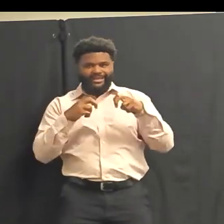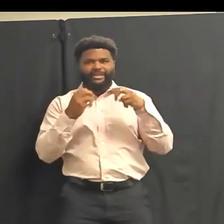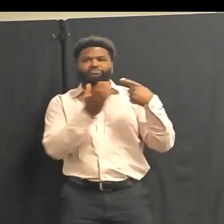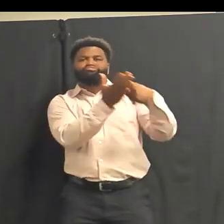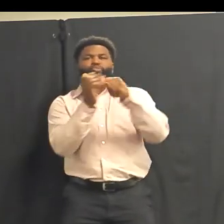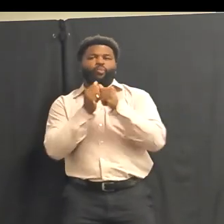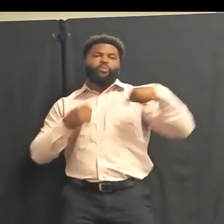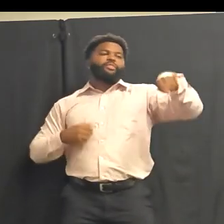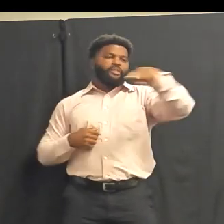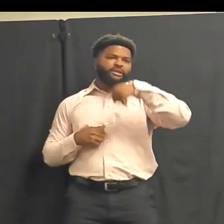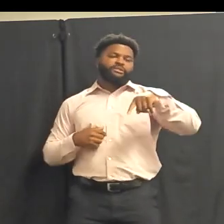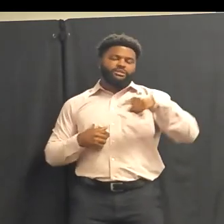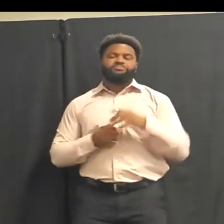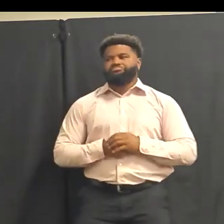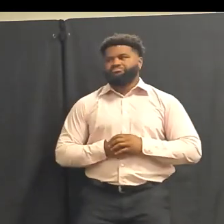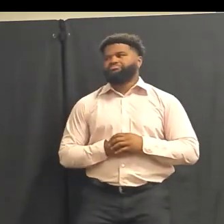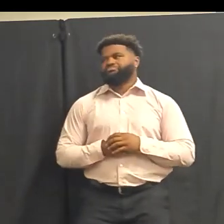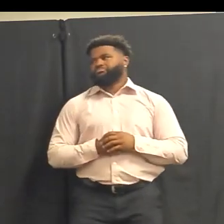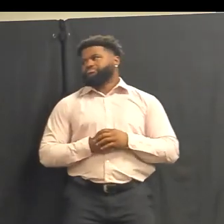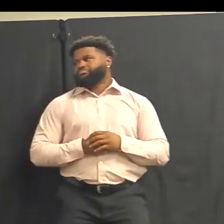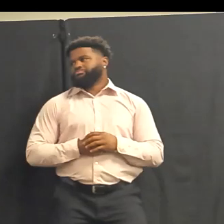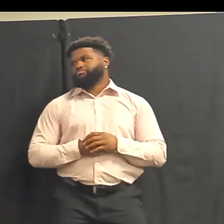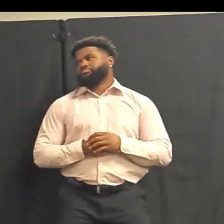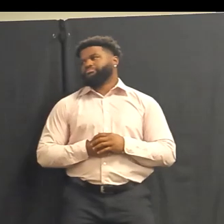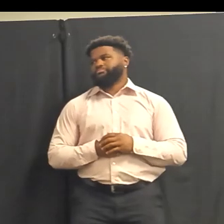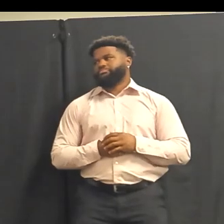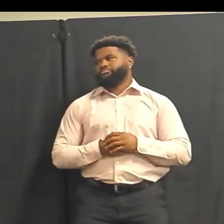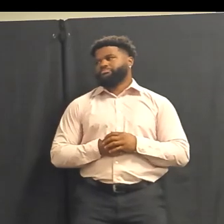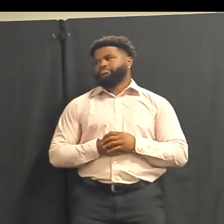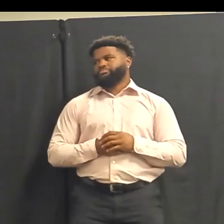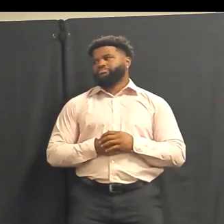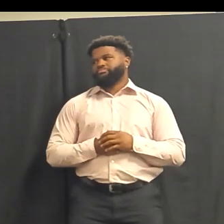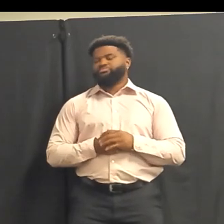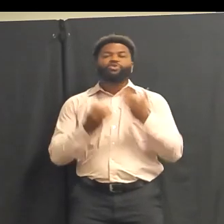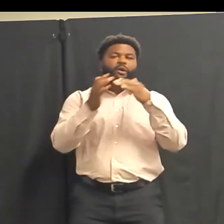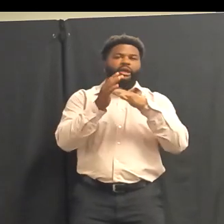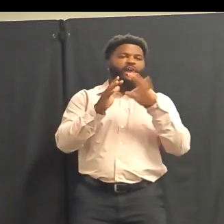and going over that with us. So I just kind of